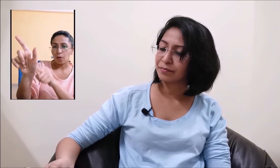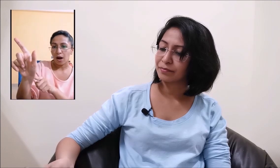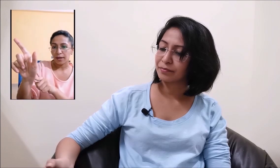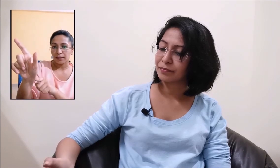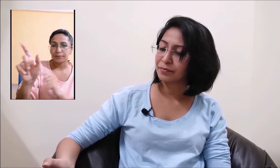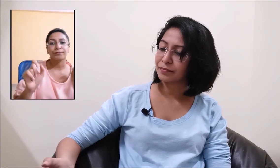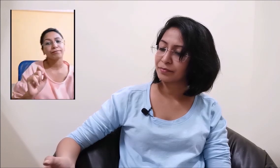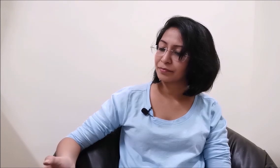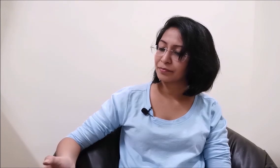Y.